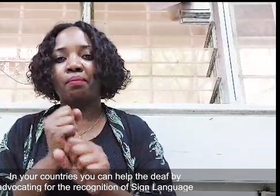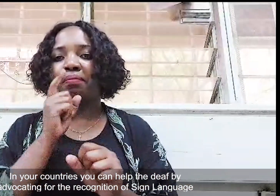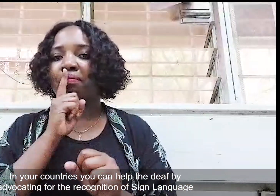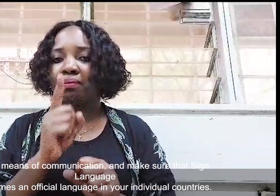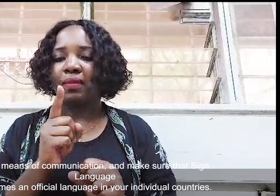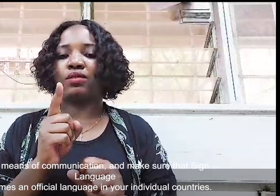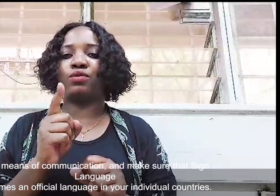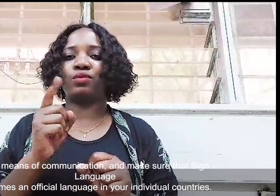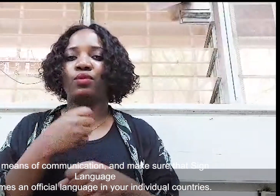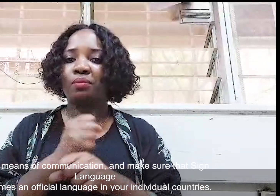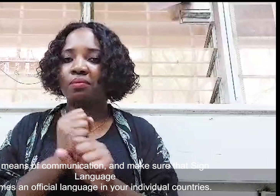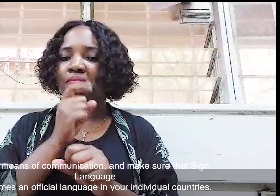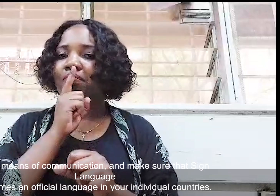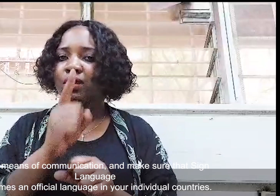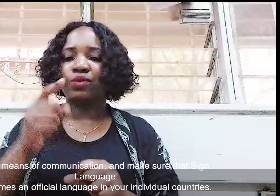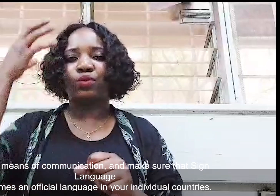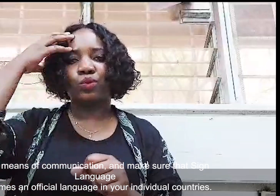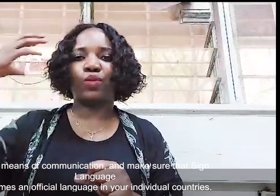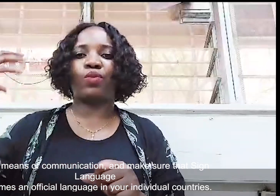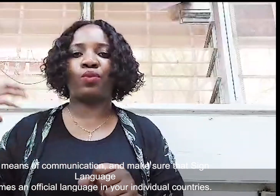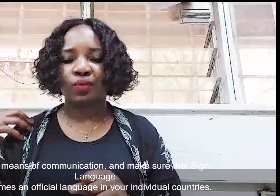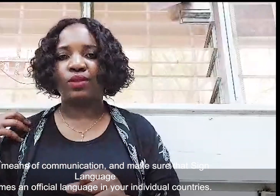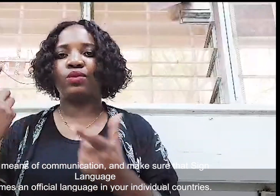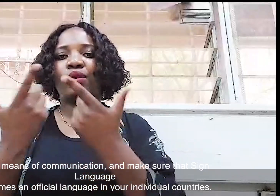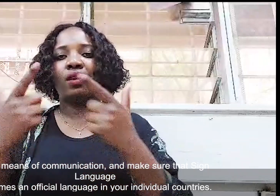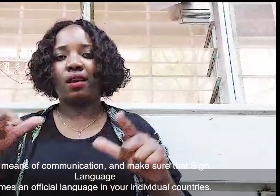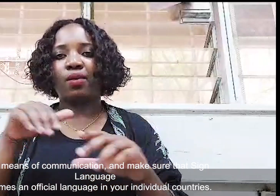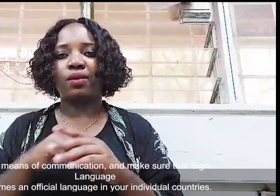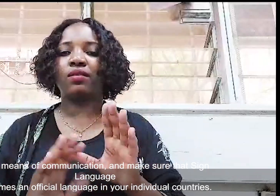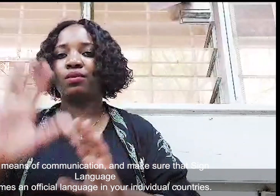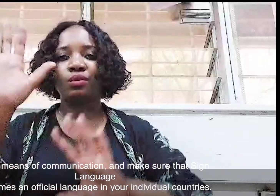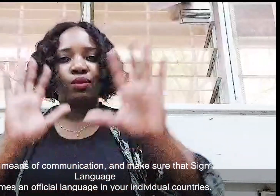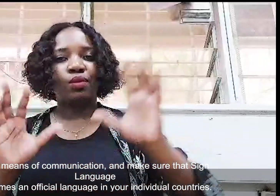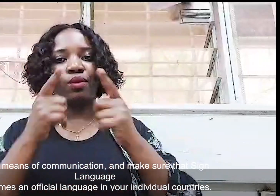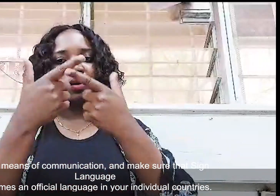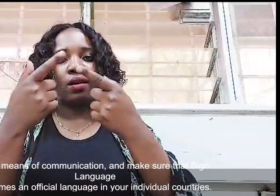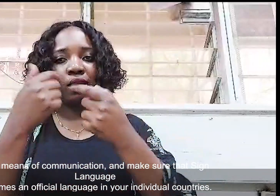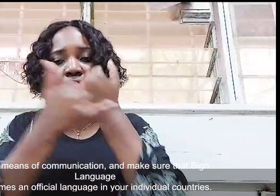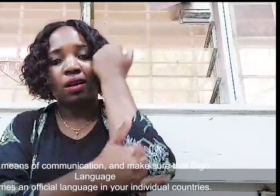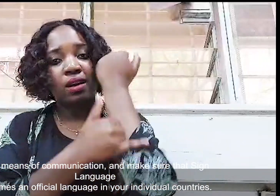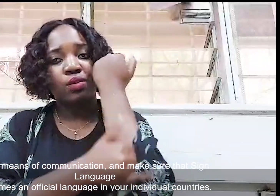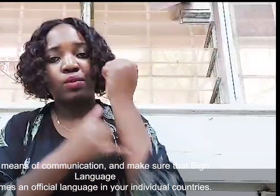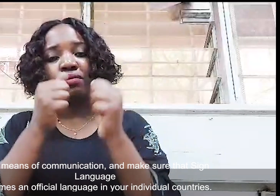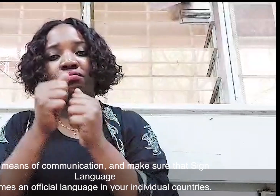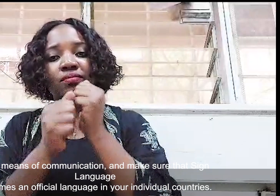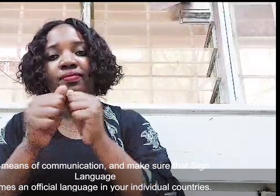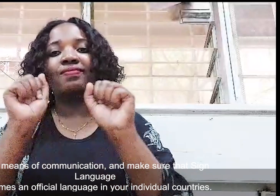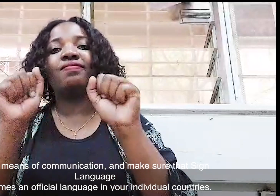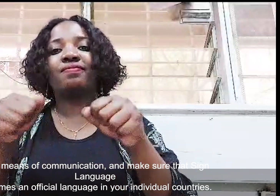of sign language as a means of communication, and make sure that sign language becomes an official language in your individual countries.